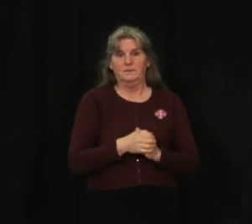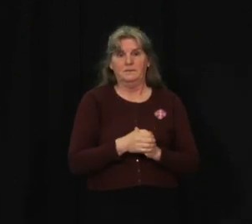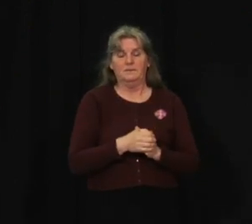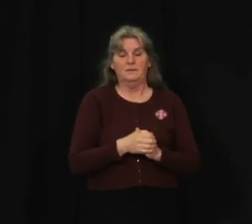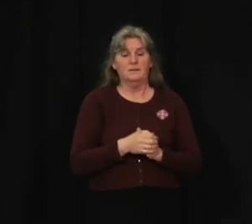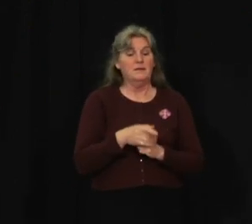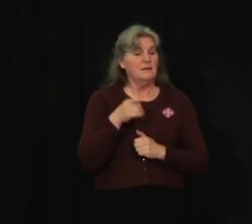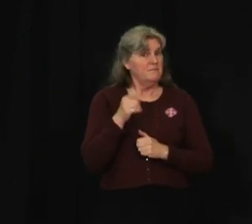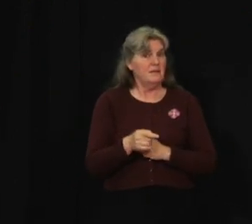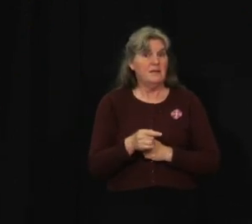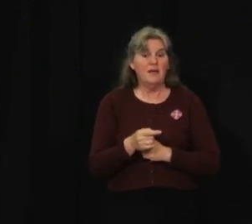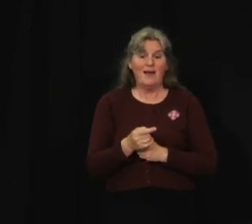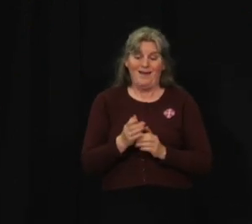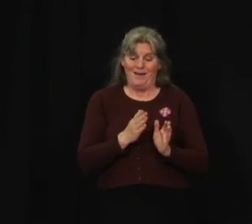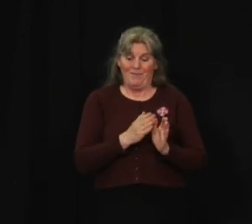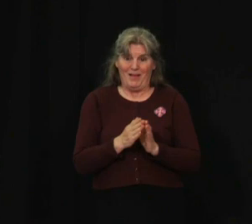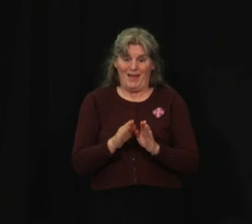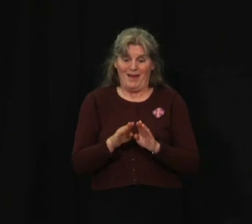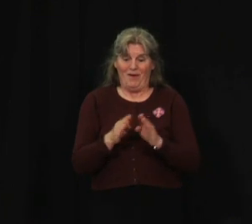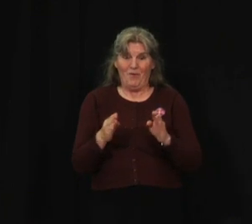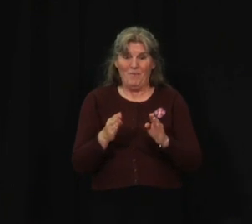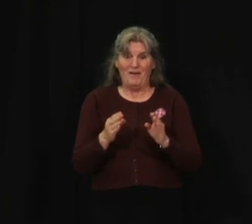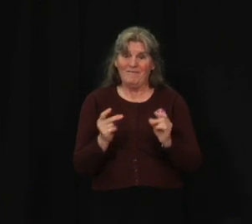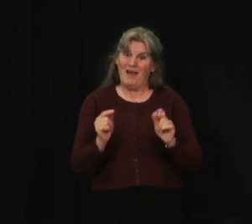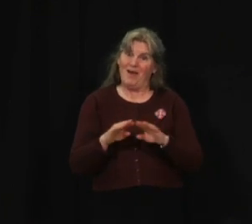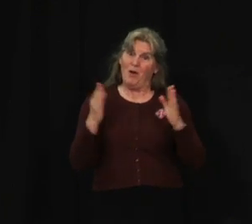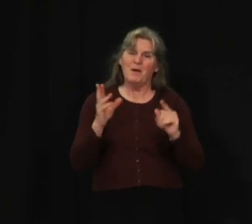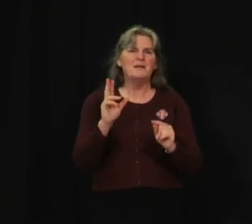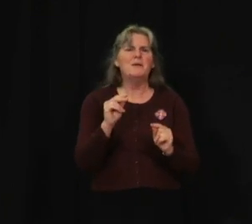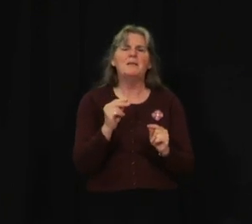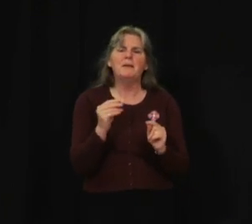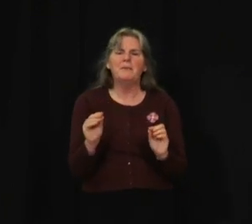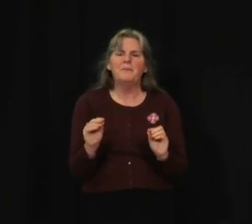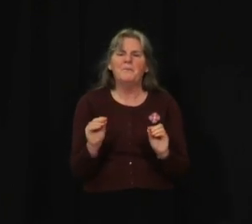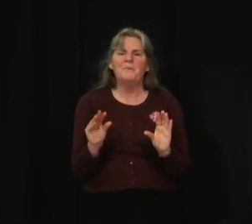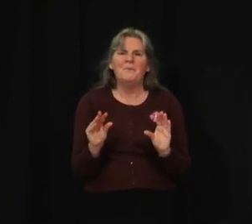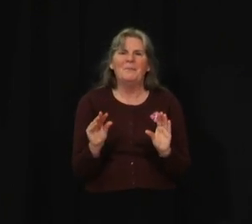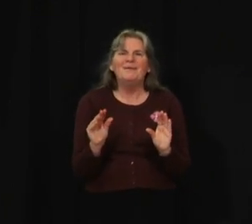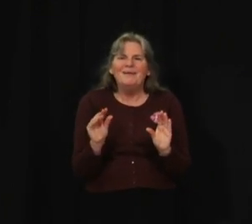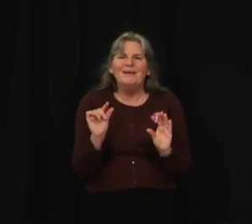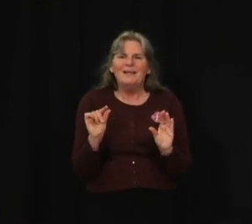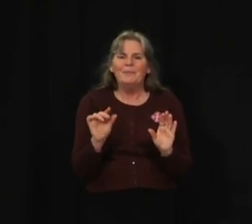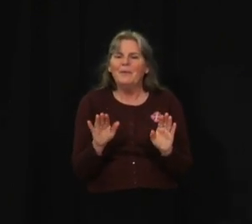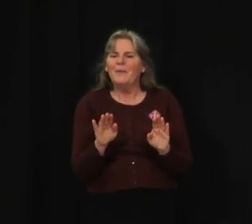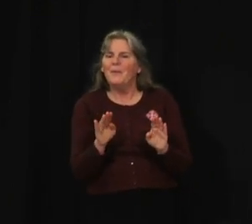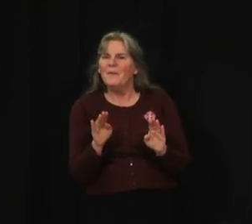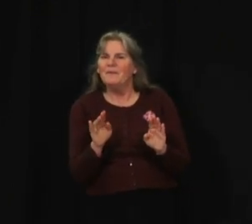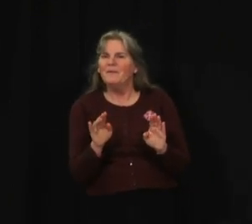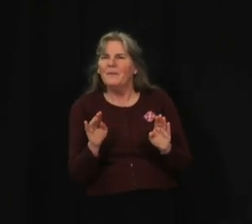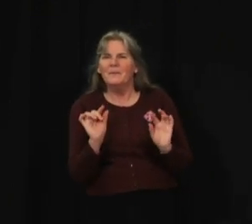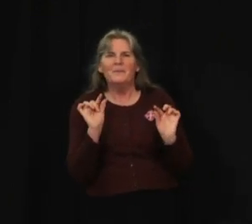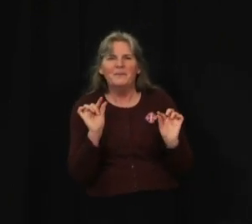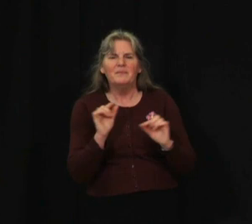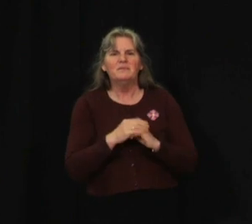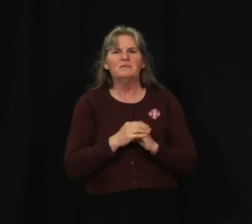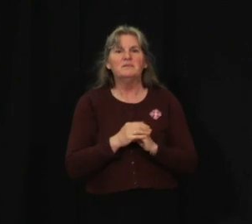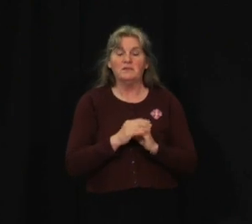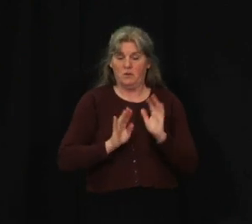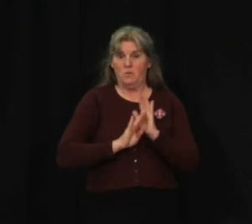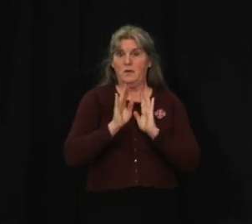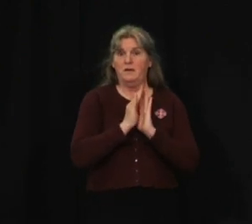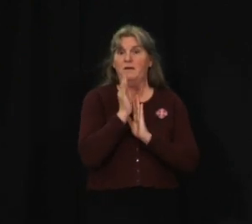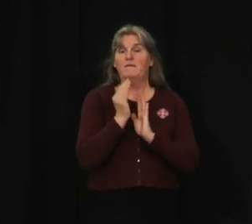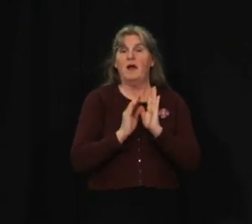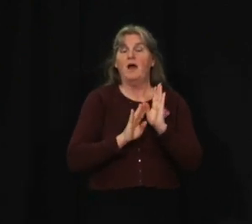turning the lights on fully. It's more like opening the dimmer switch a little more. So today we've added guidelines for